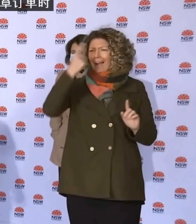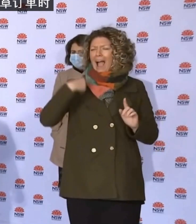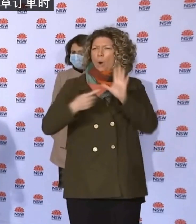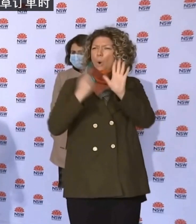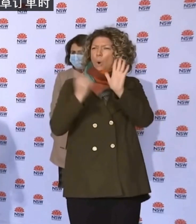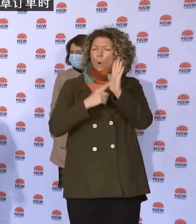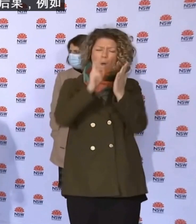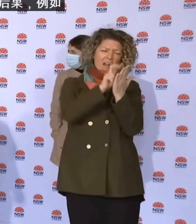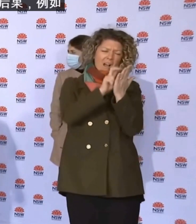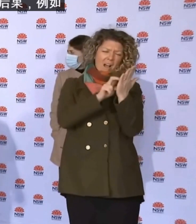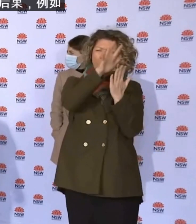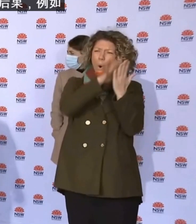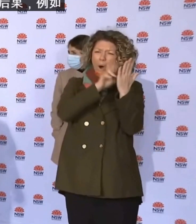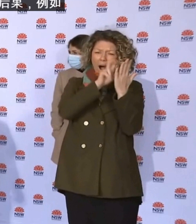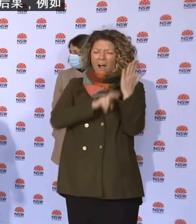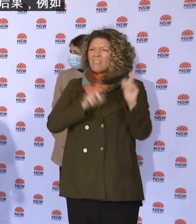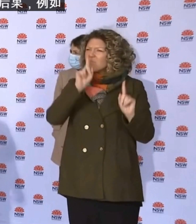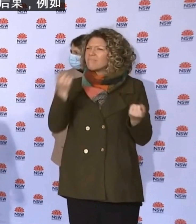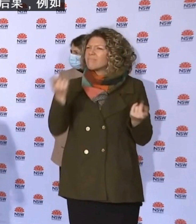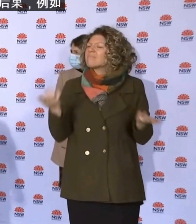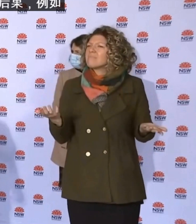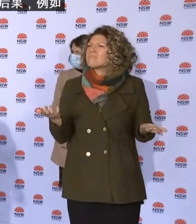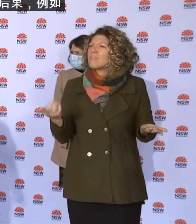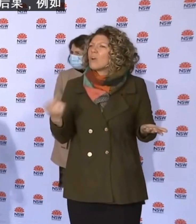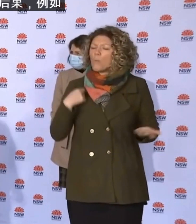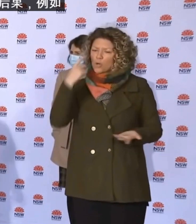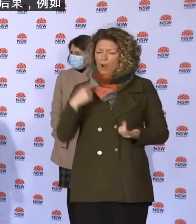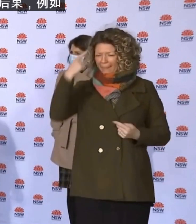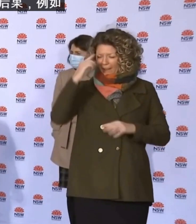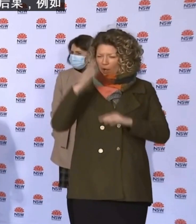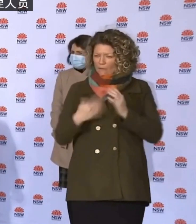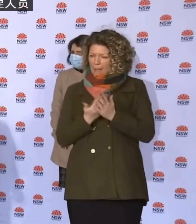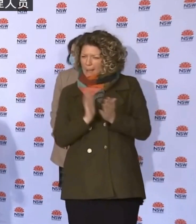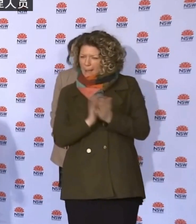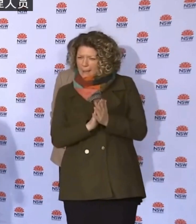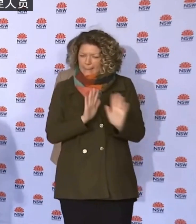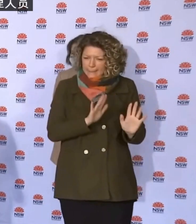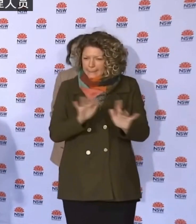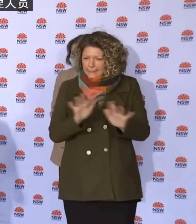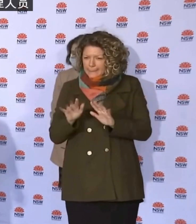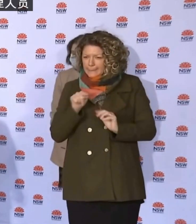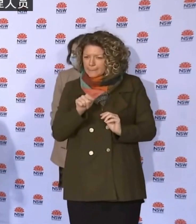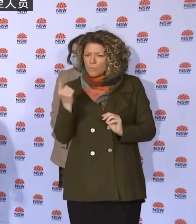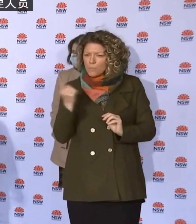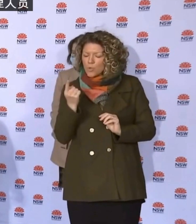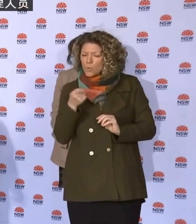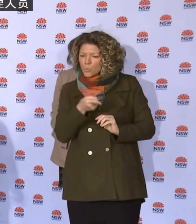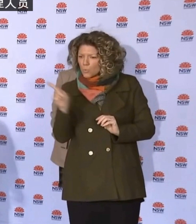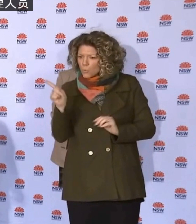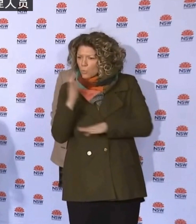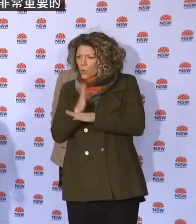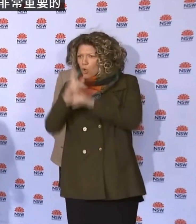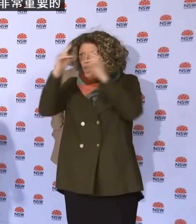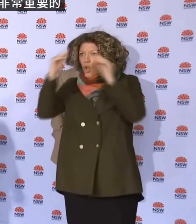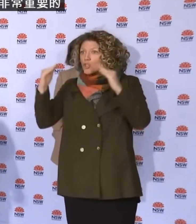orders, we're trying to balance unintended consequences such as not having aged care workers able to work, not